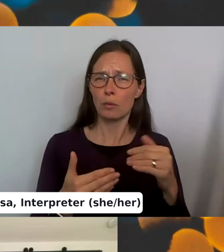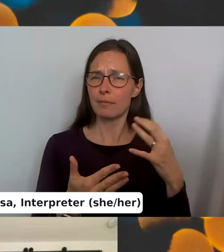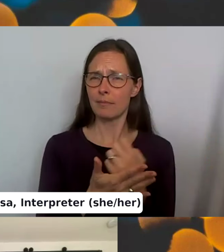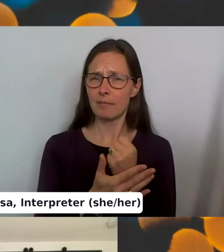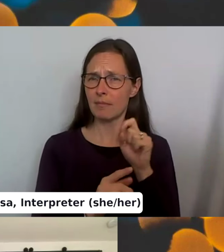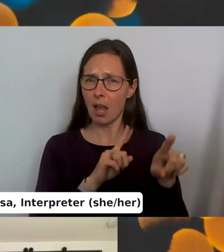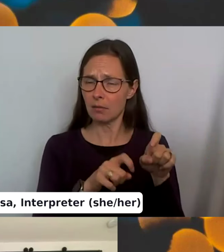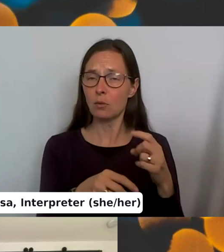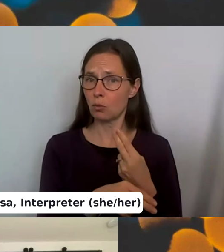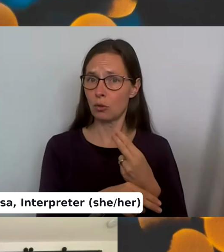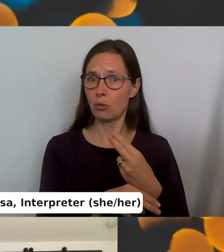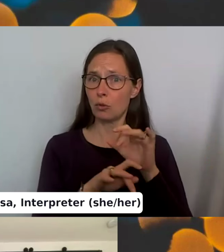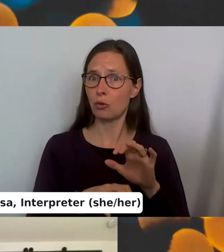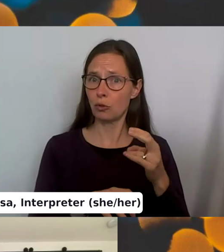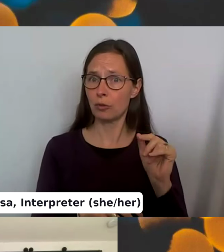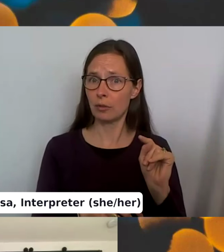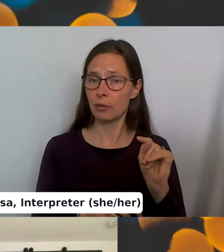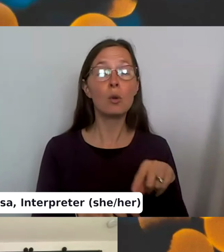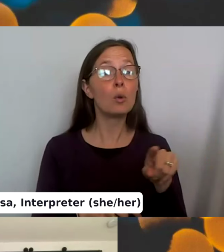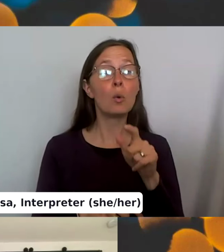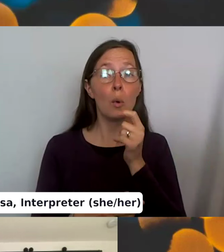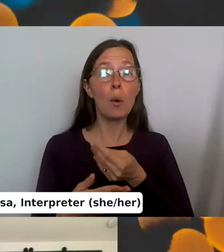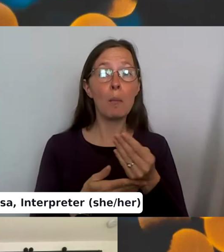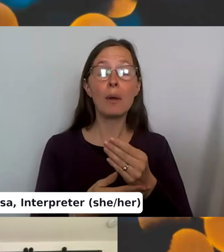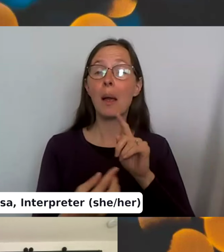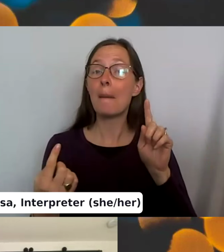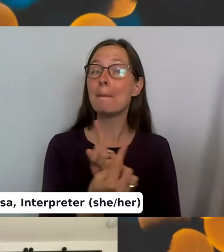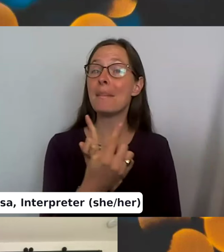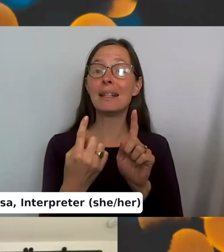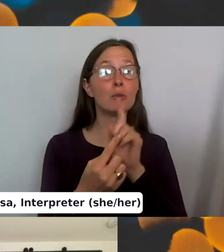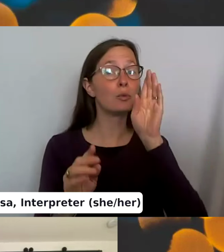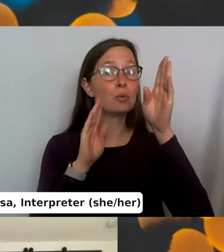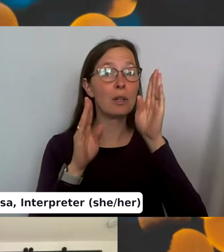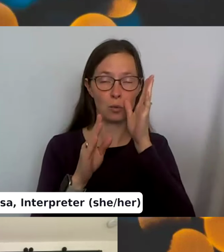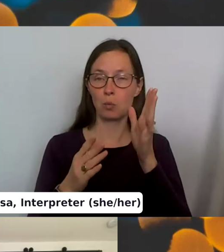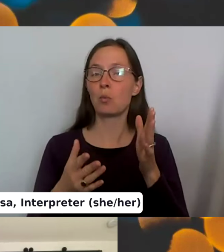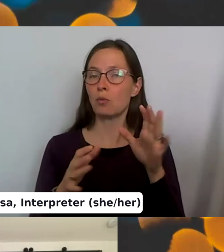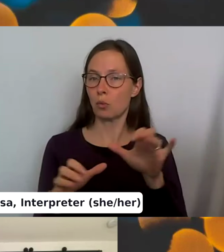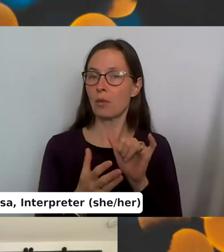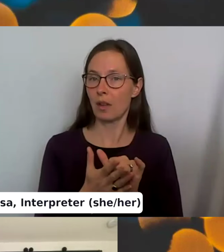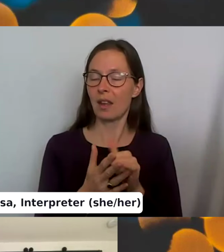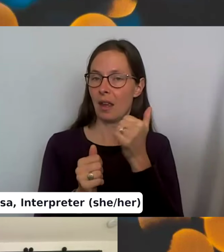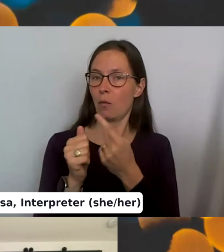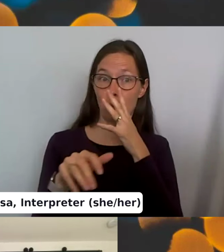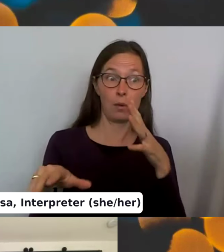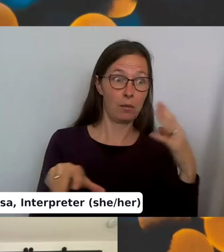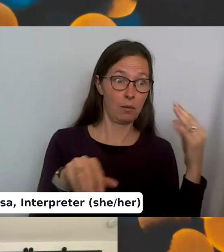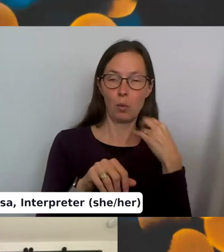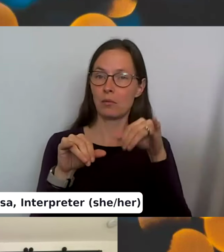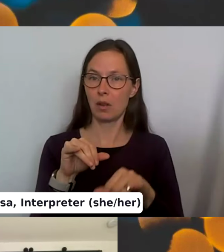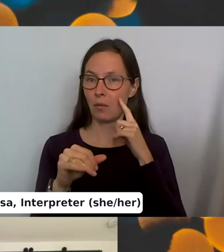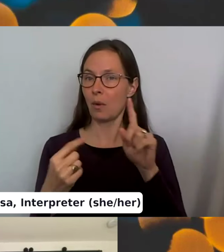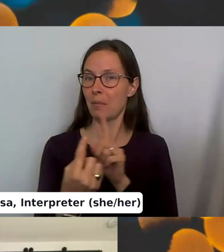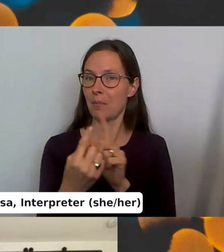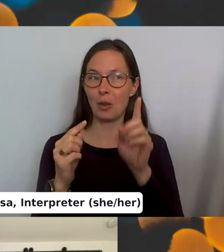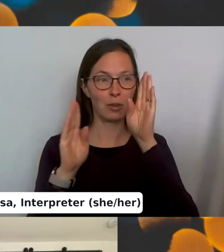then those who have purchased a meet and greet, we will do that. We will have everyone exit, and we'll stay in here for the meet and greet. All right,